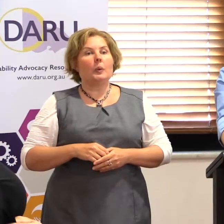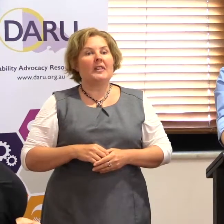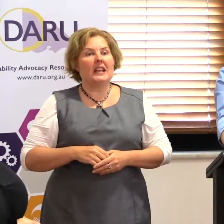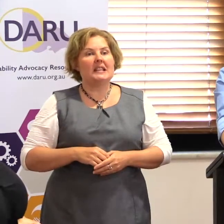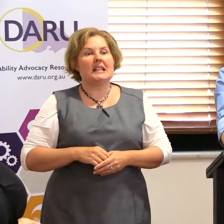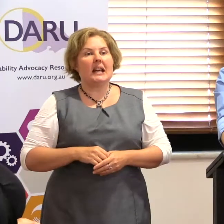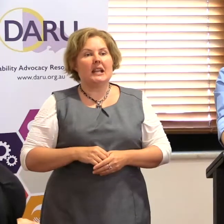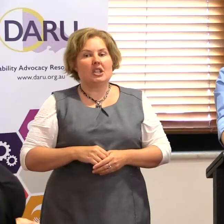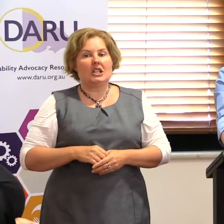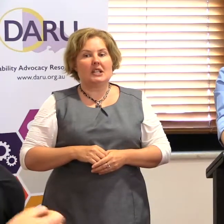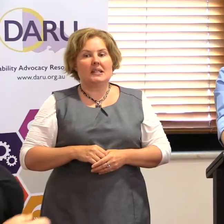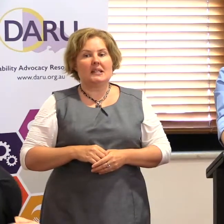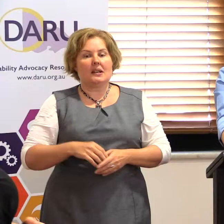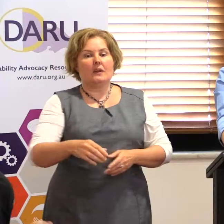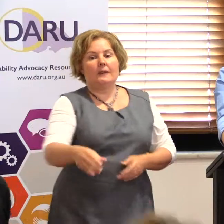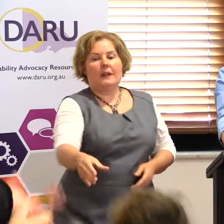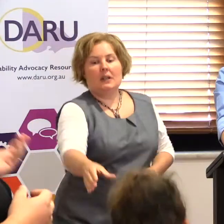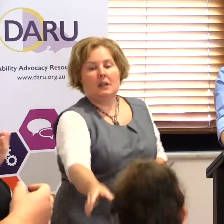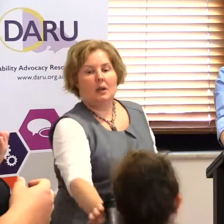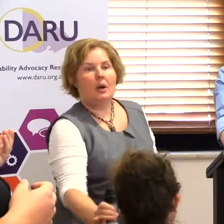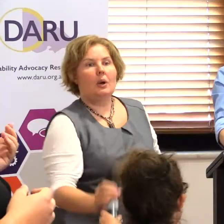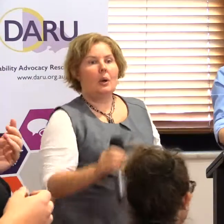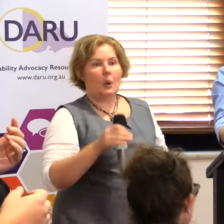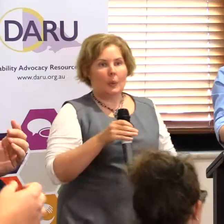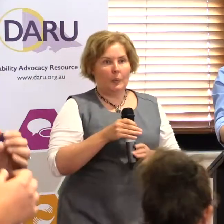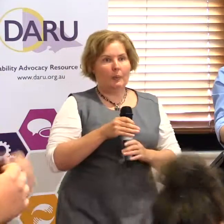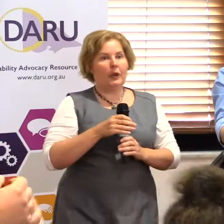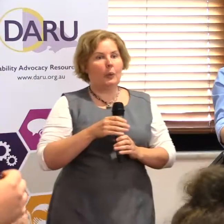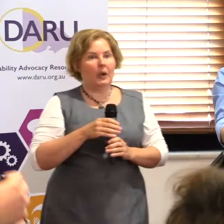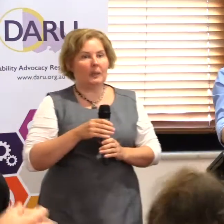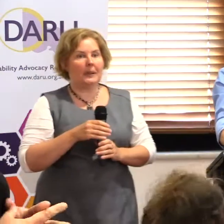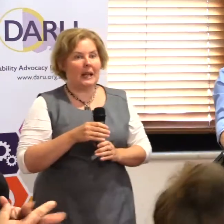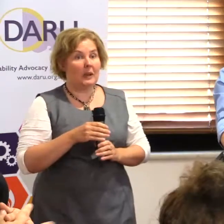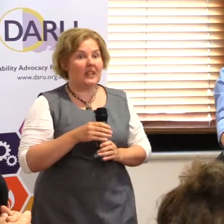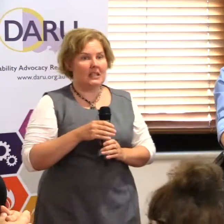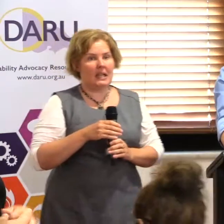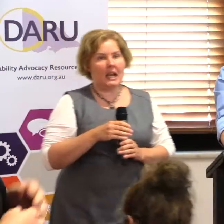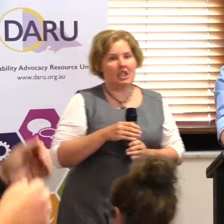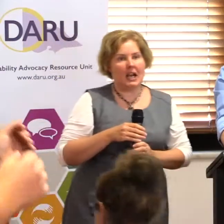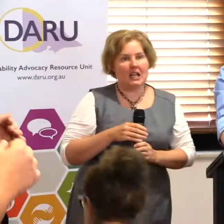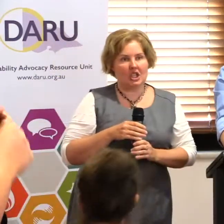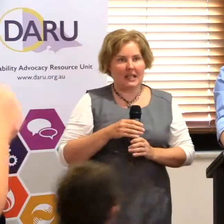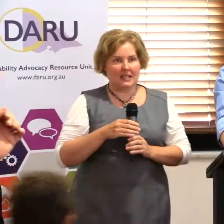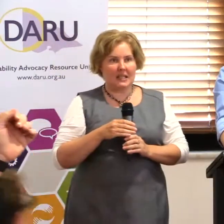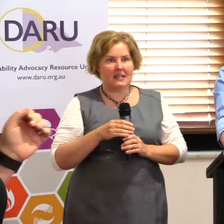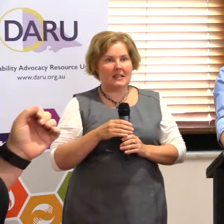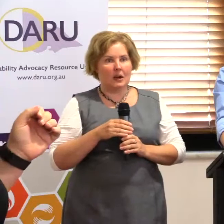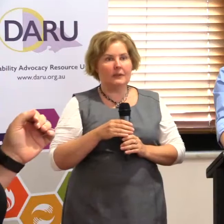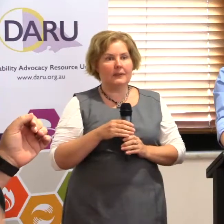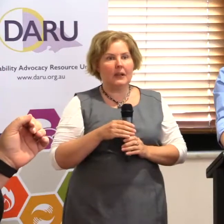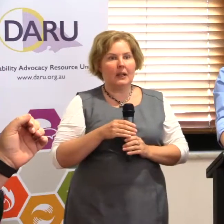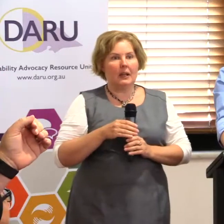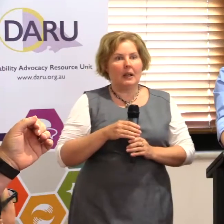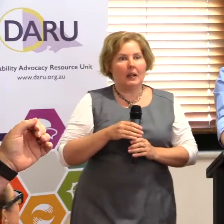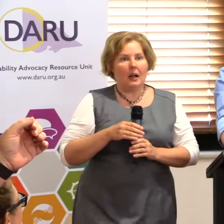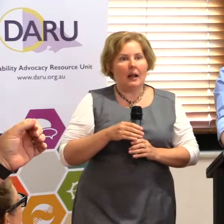work within DHHS itself. Okay. You can talk to the office in the the first work instance. plan within DHHS itself.